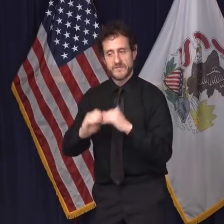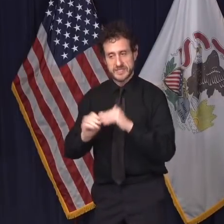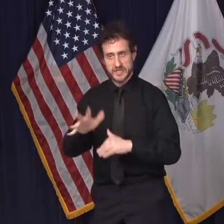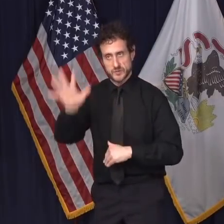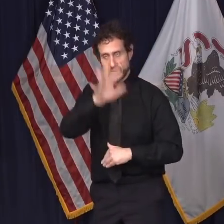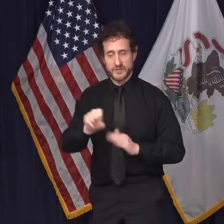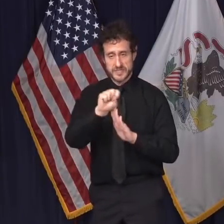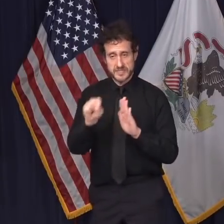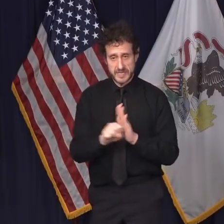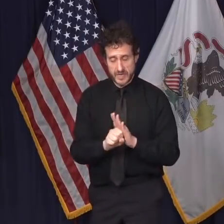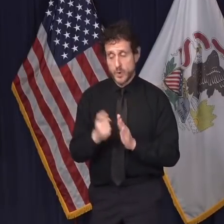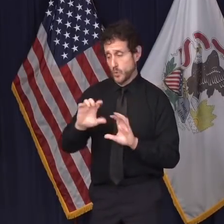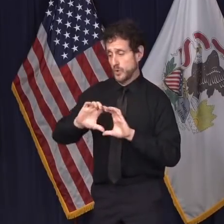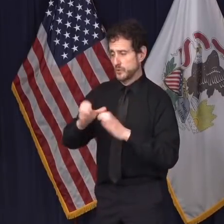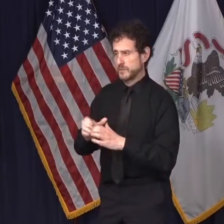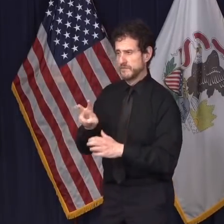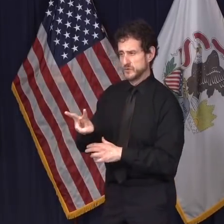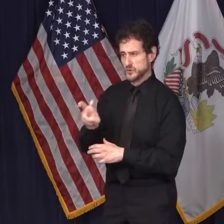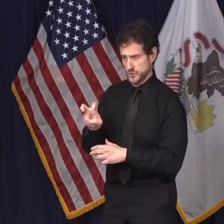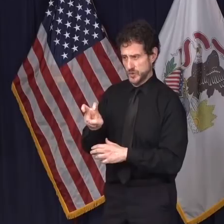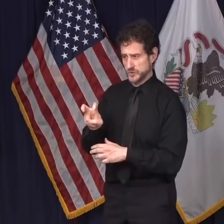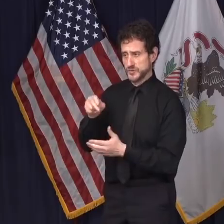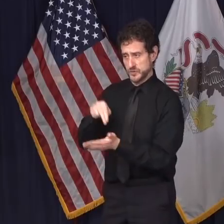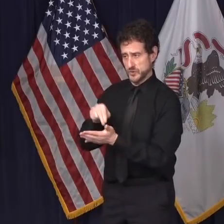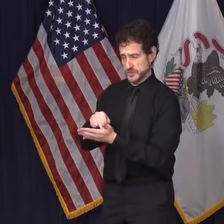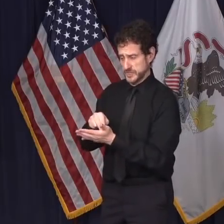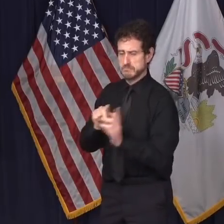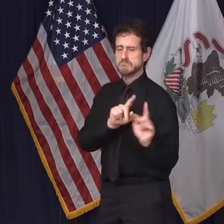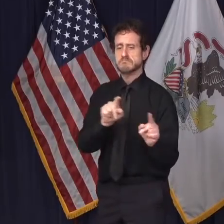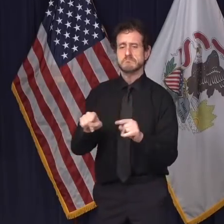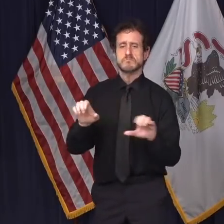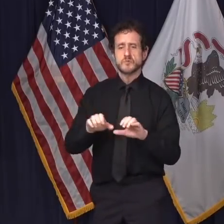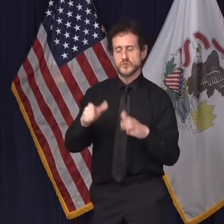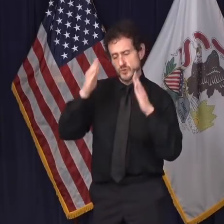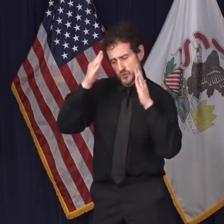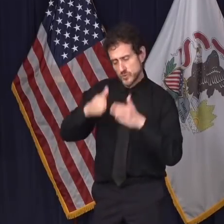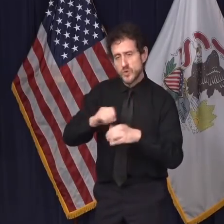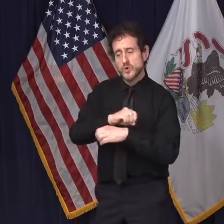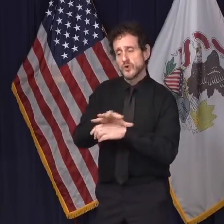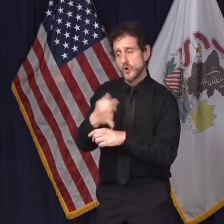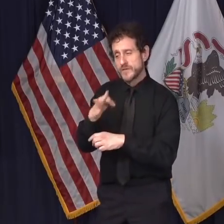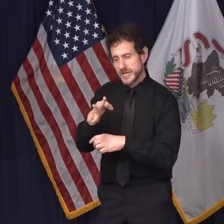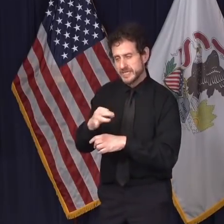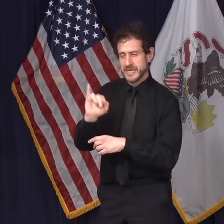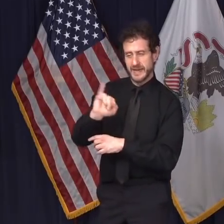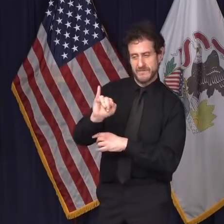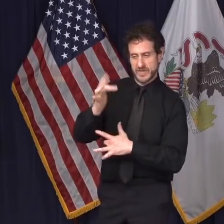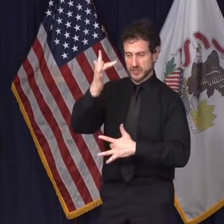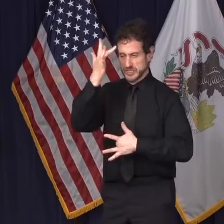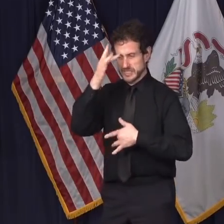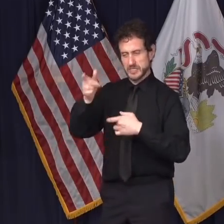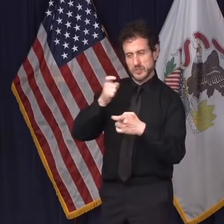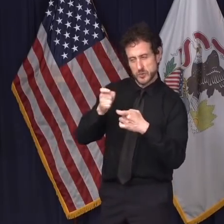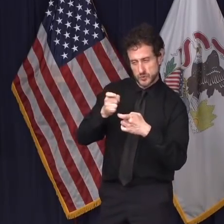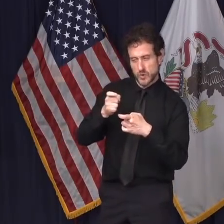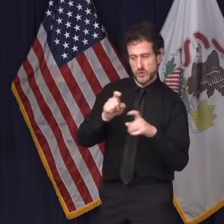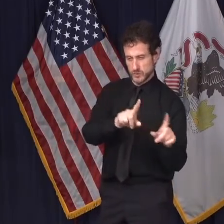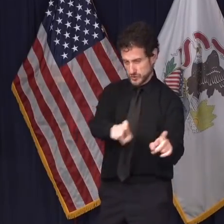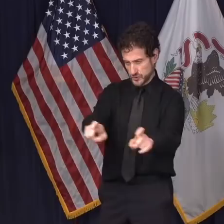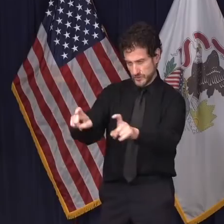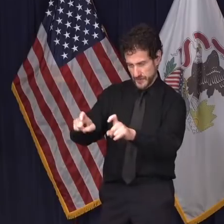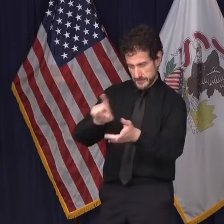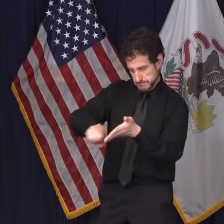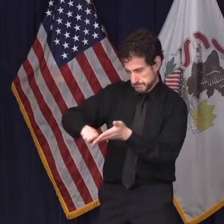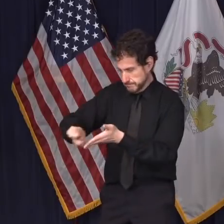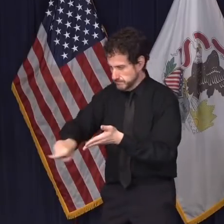200 IDPH nurses who are doing focused COVID-19 infectious disease control surveys